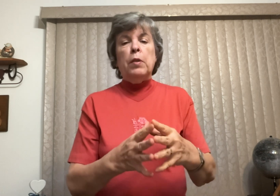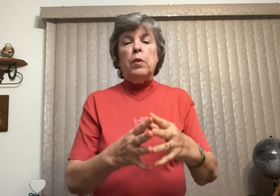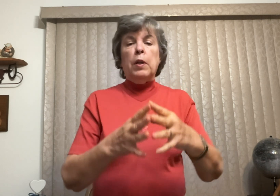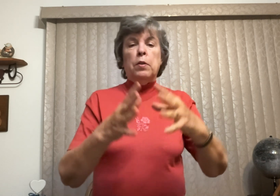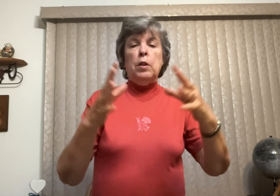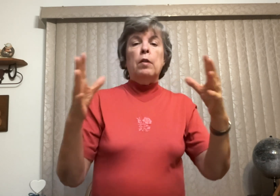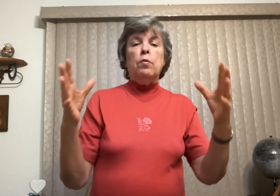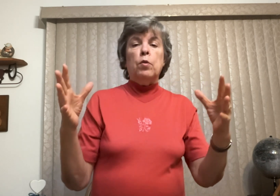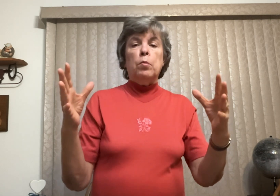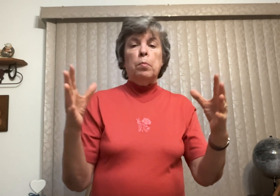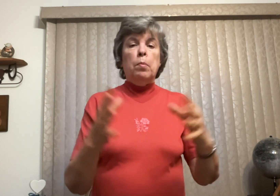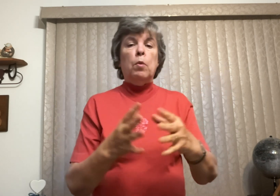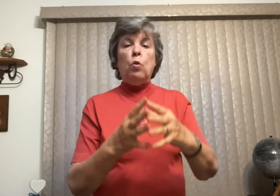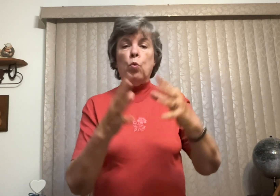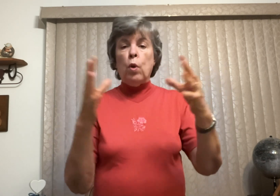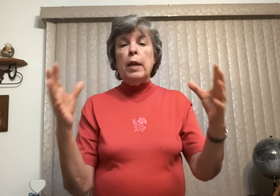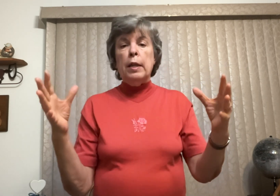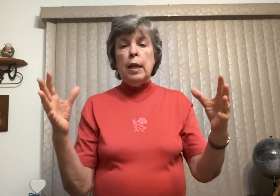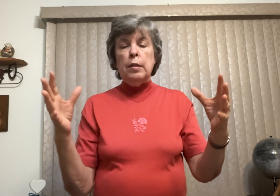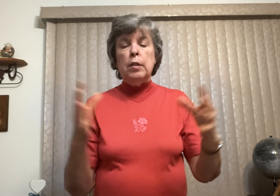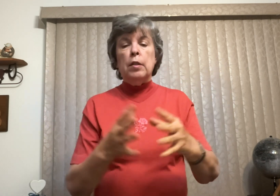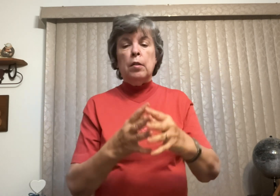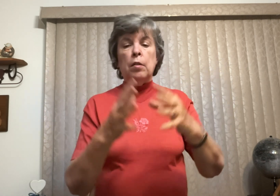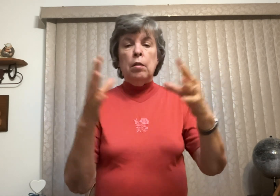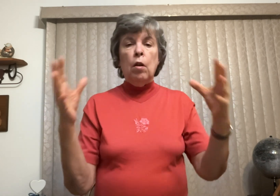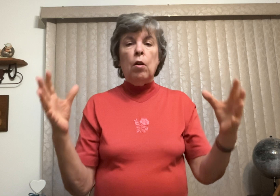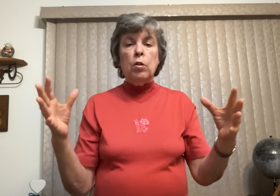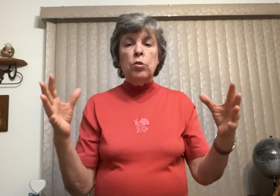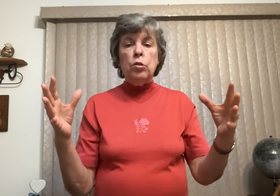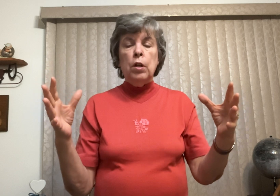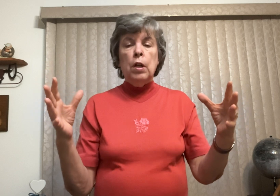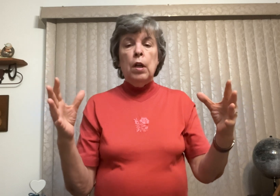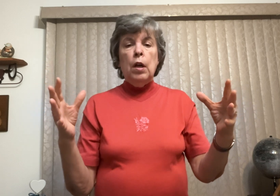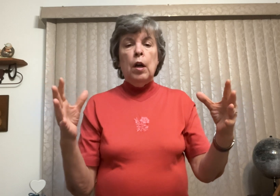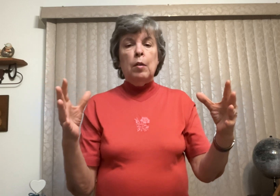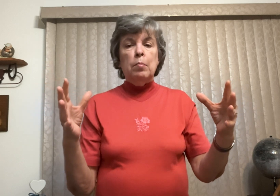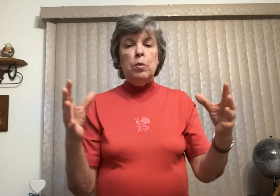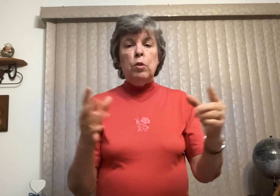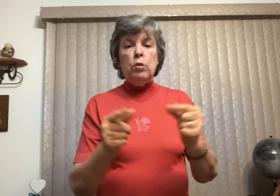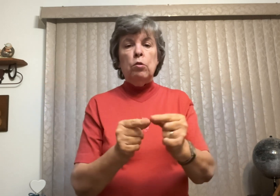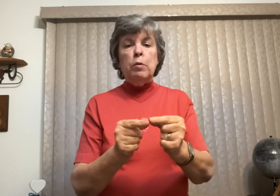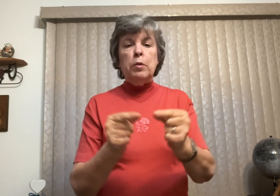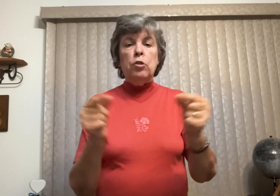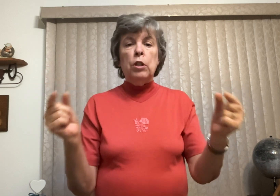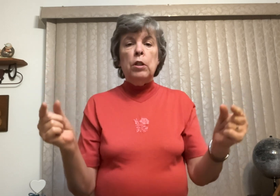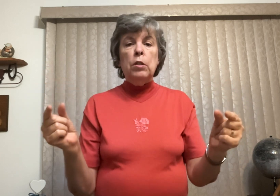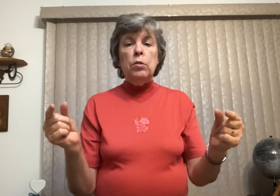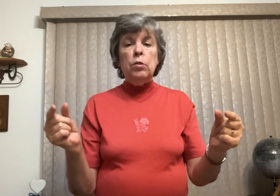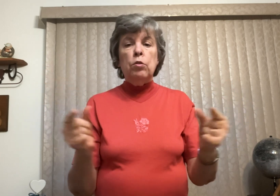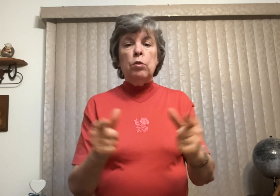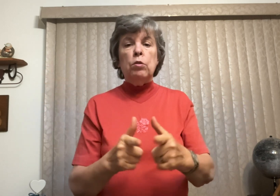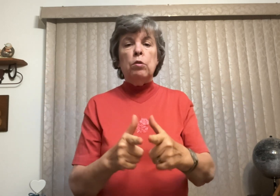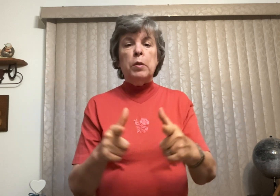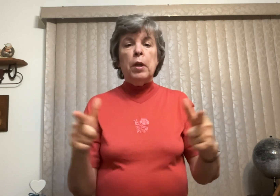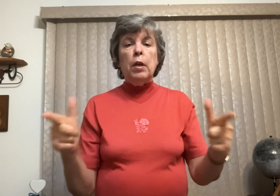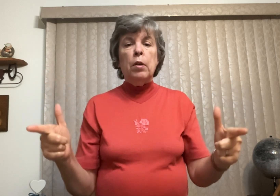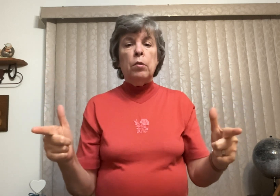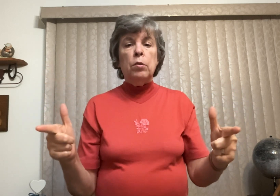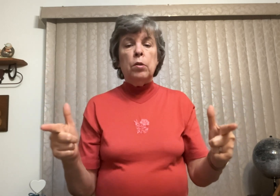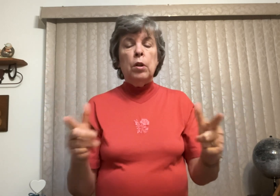like the sign for great as in large. You can do it with G's, you can do it with L's,